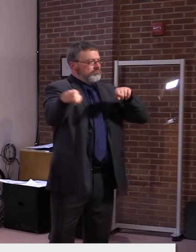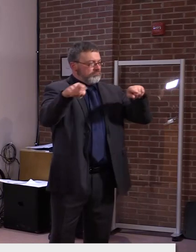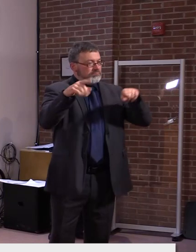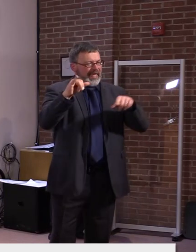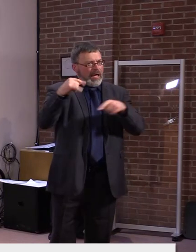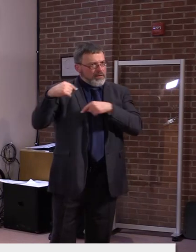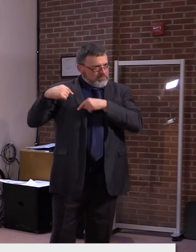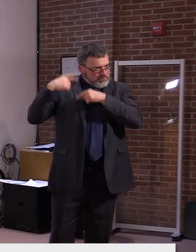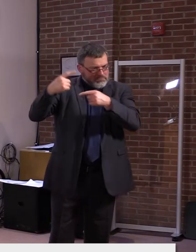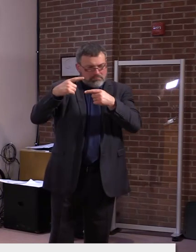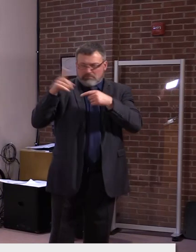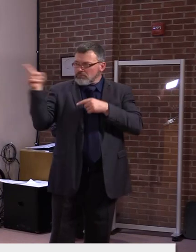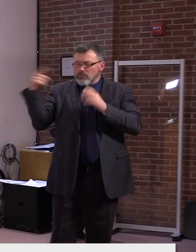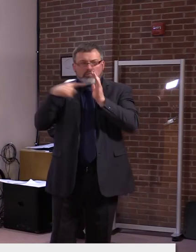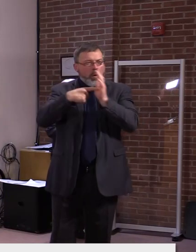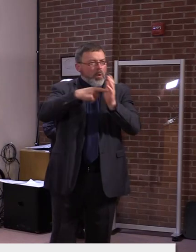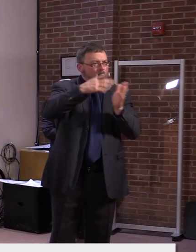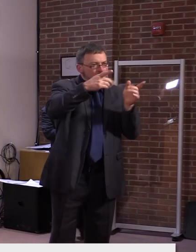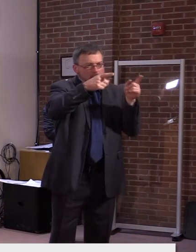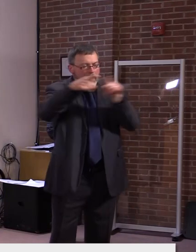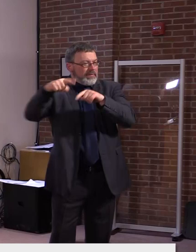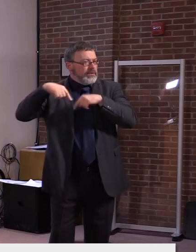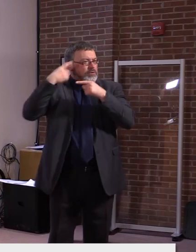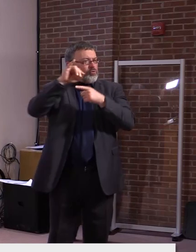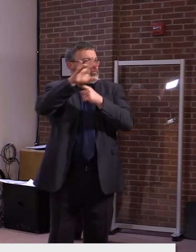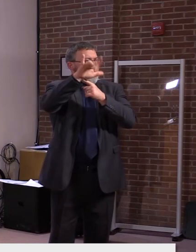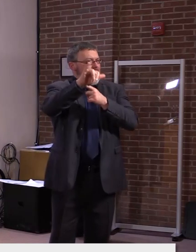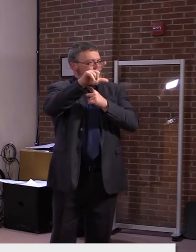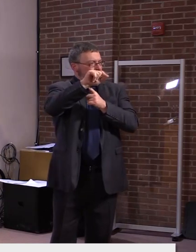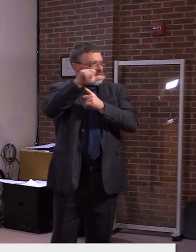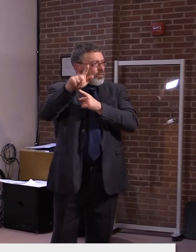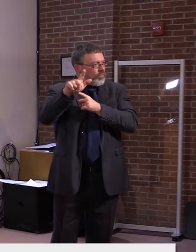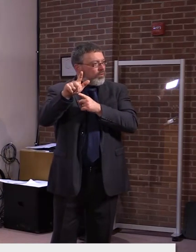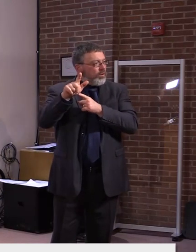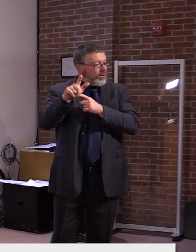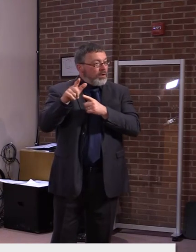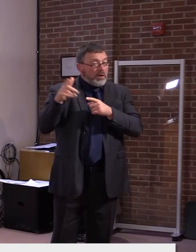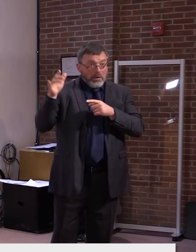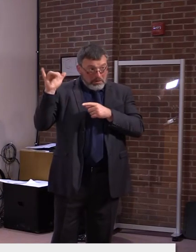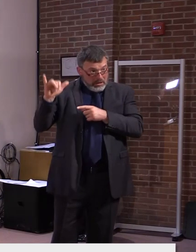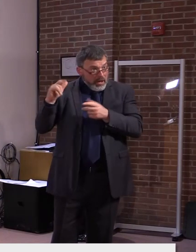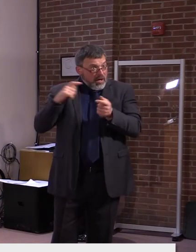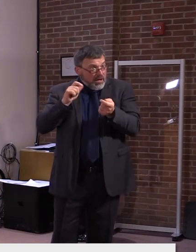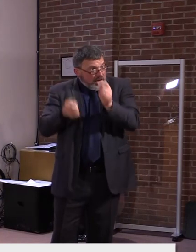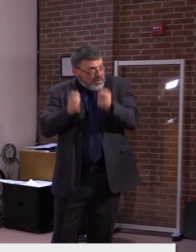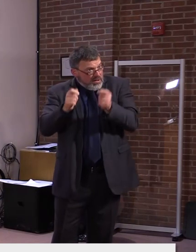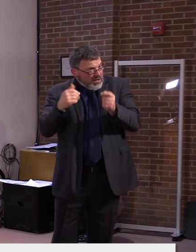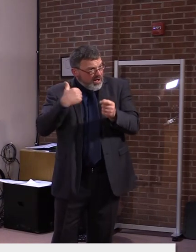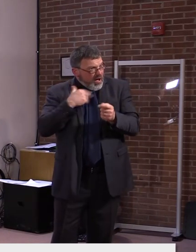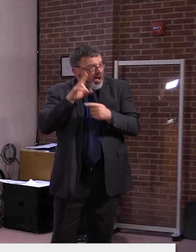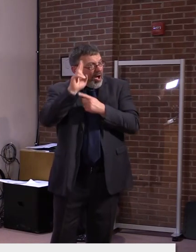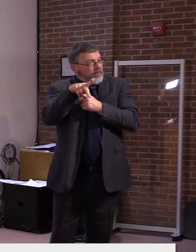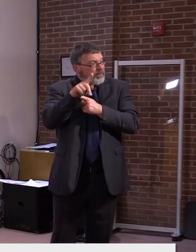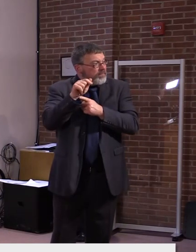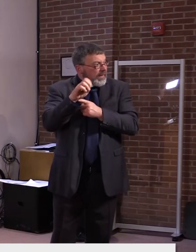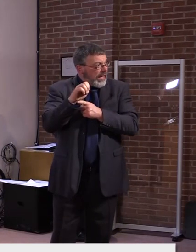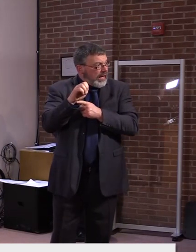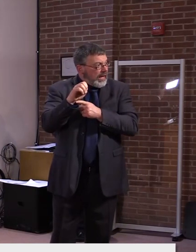have updated statistics or if not estimates of what the